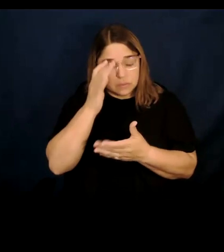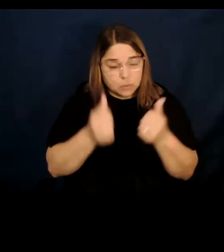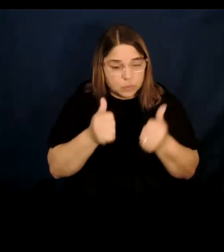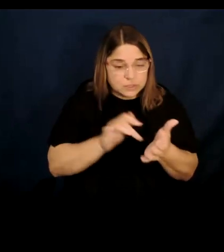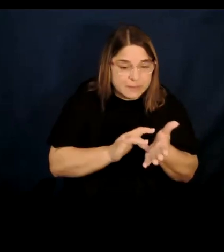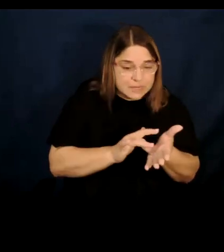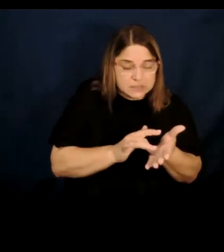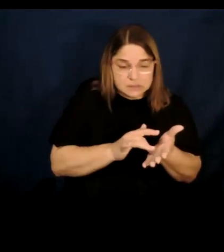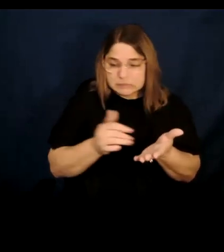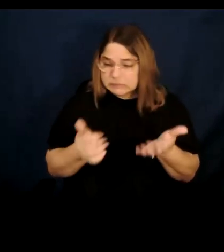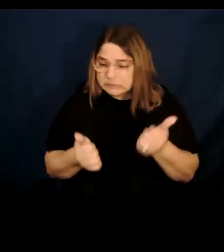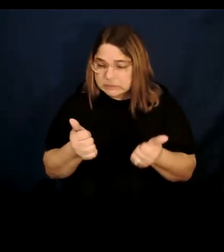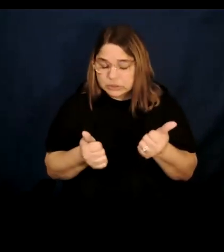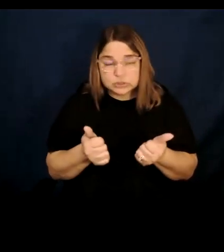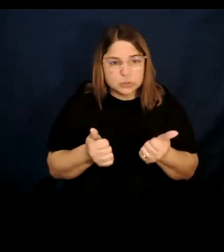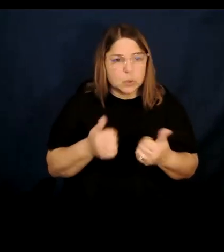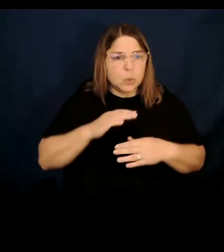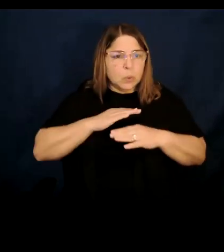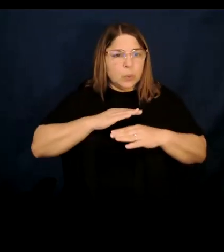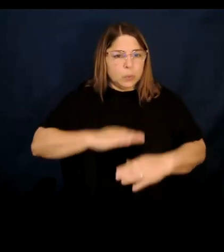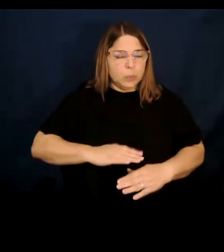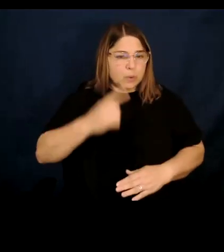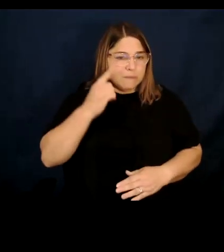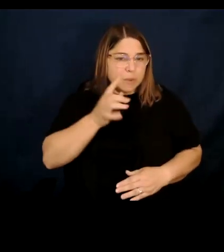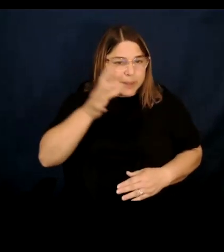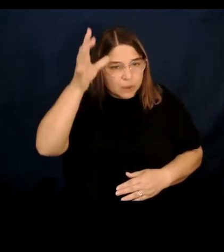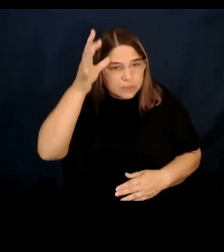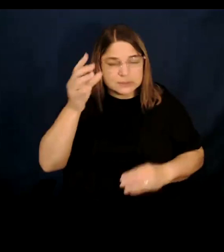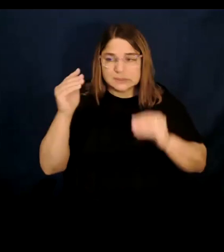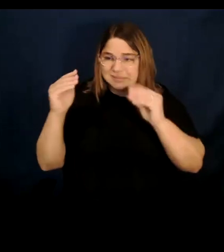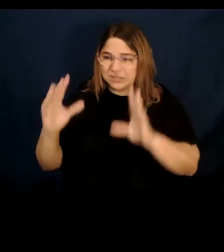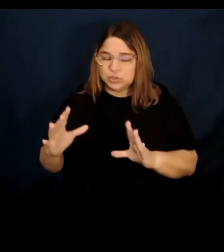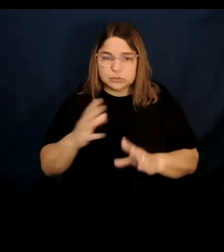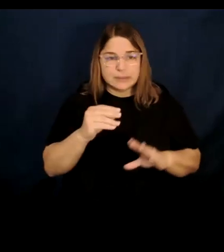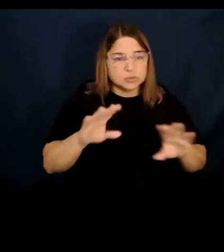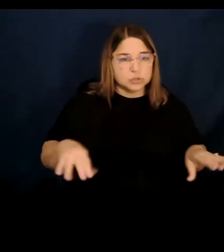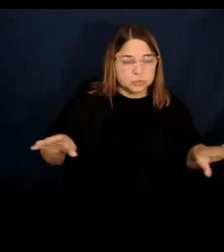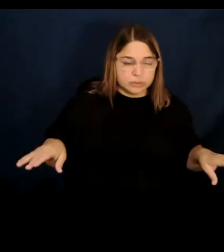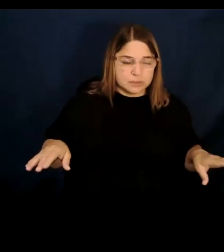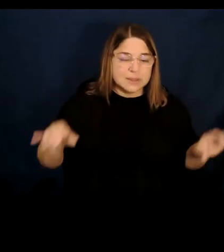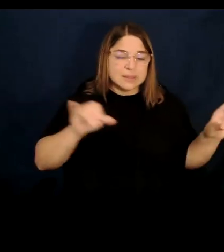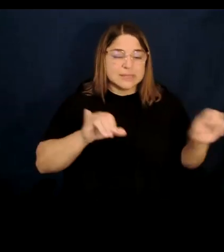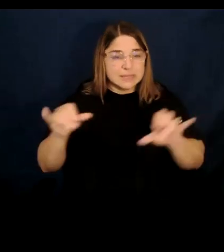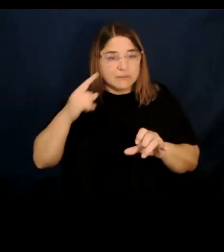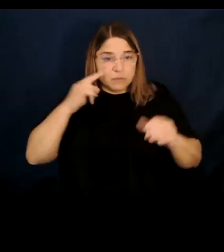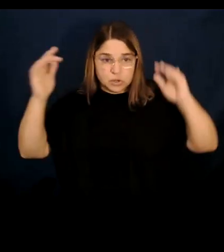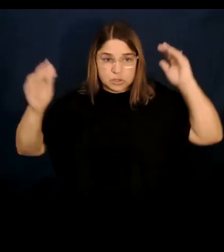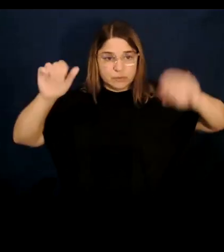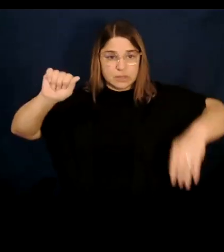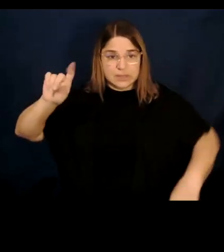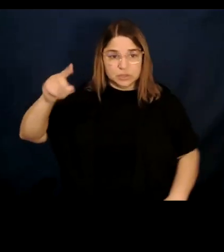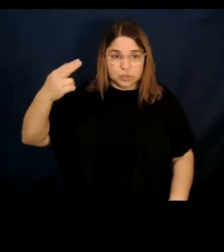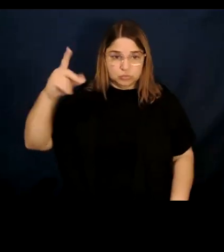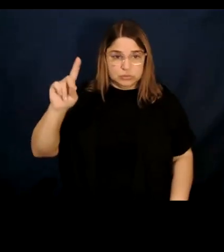deficit would be a tremendous relief to parents, the teachers, and the children that are suffering. The same is true of adults. Attention deficit disorder